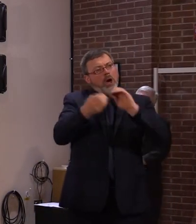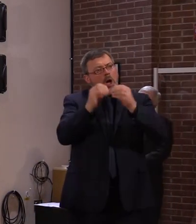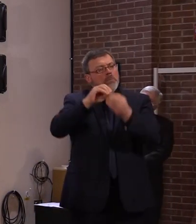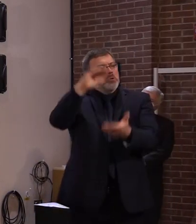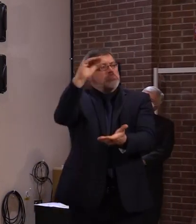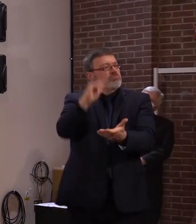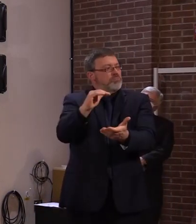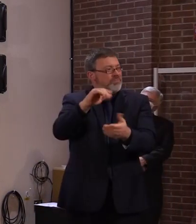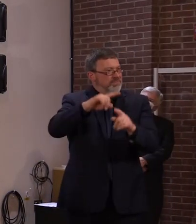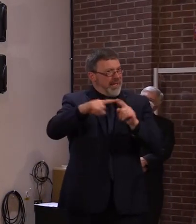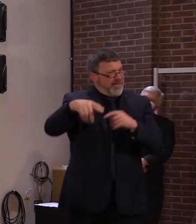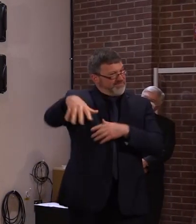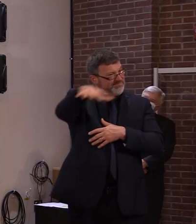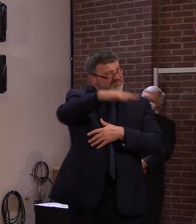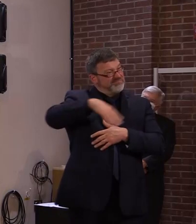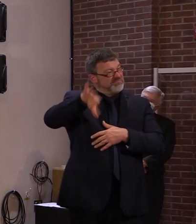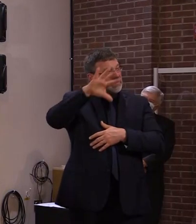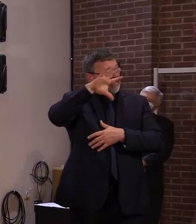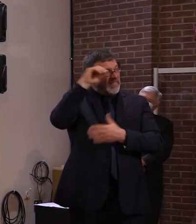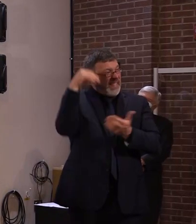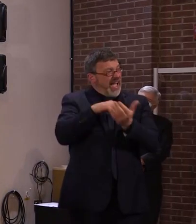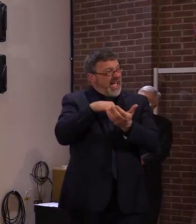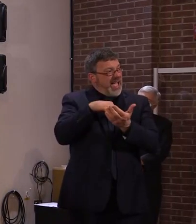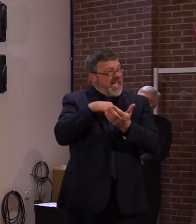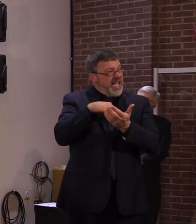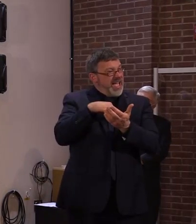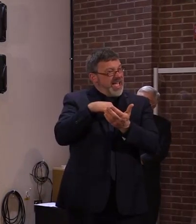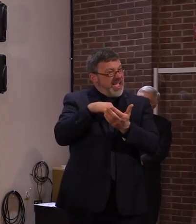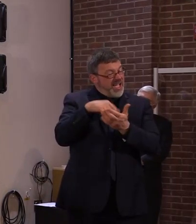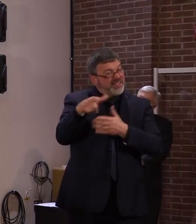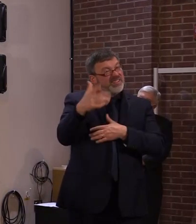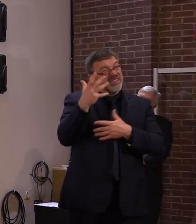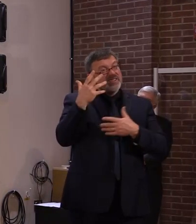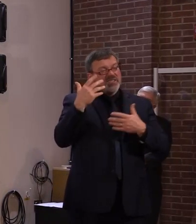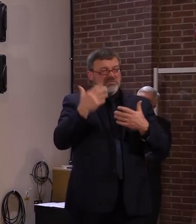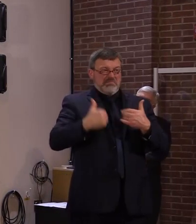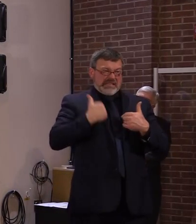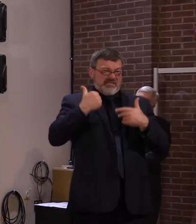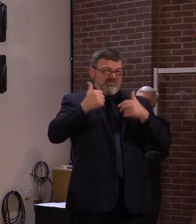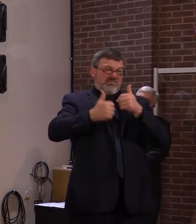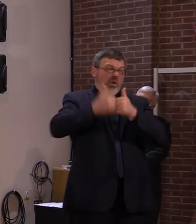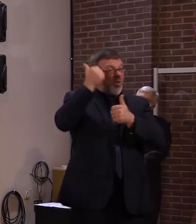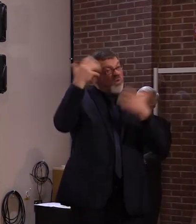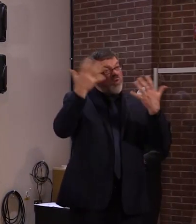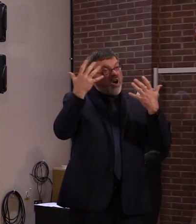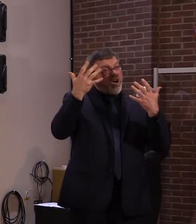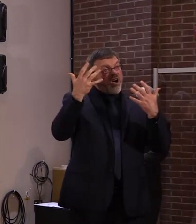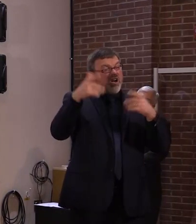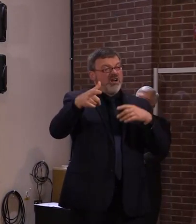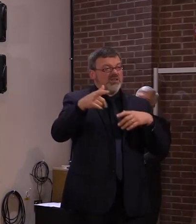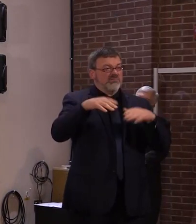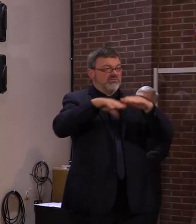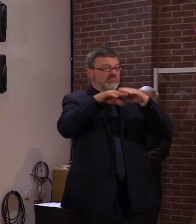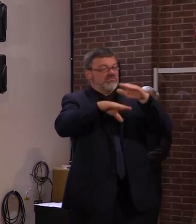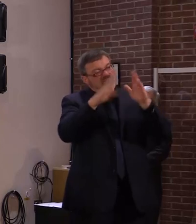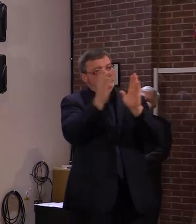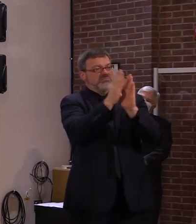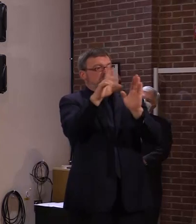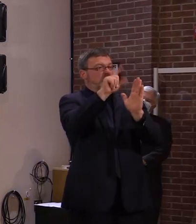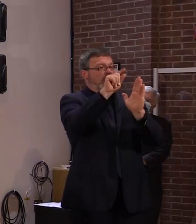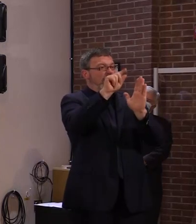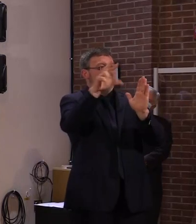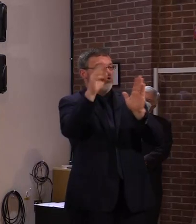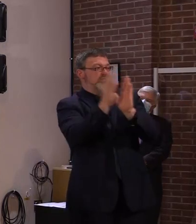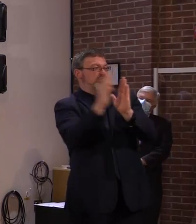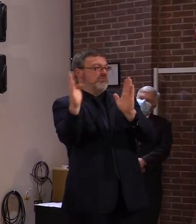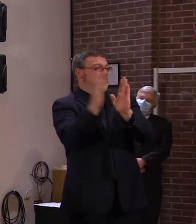is very effective at finding them. Our least vaccinated age group, those in their 20s, have had